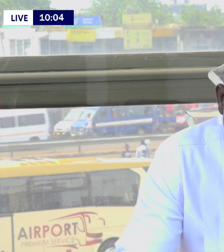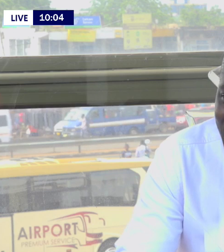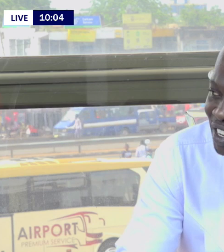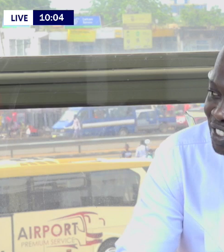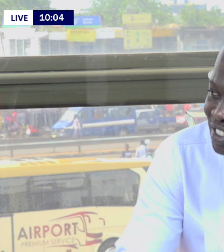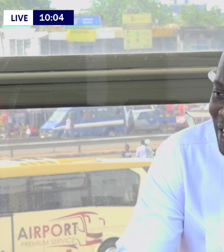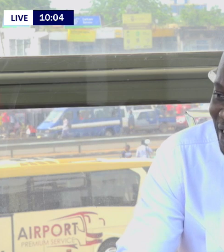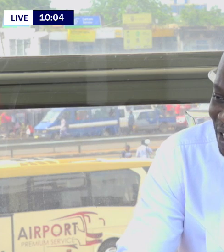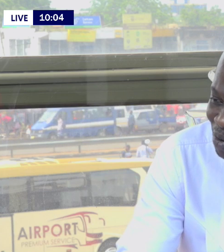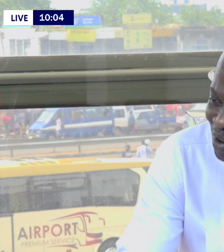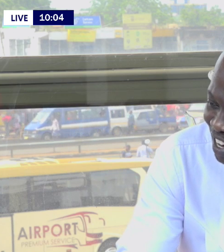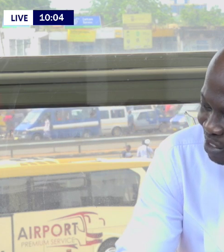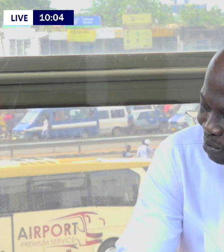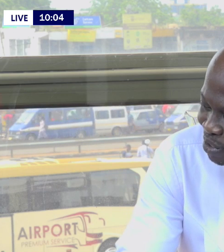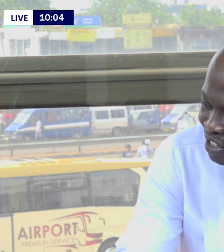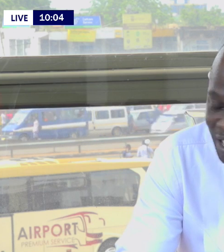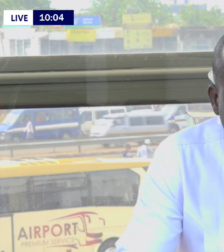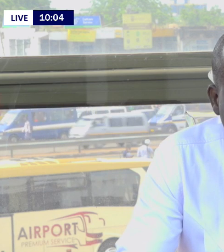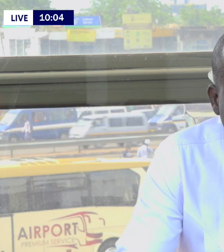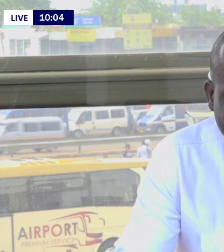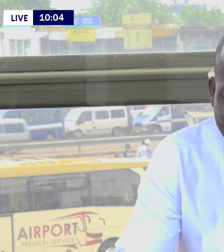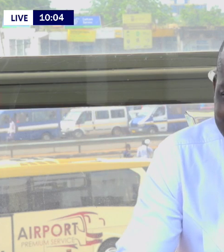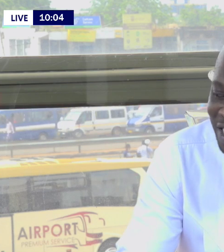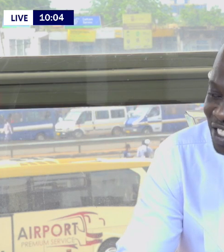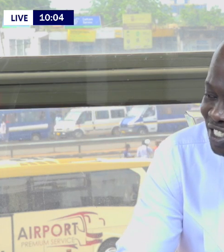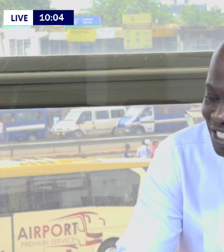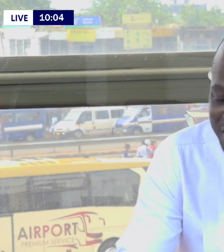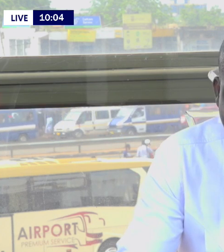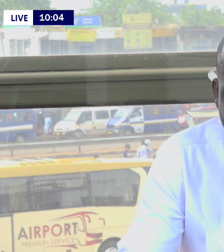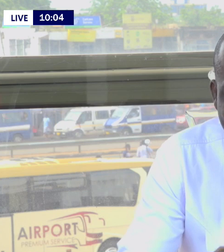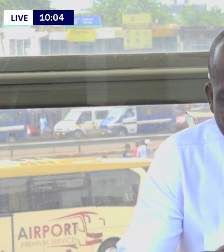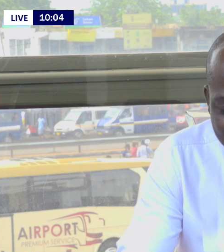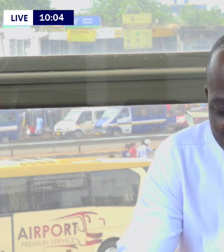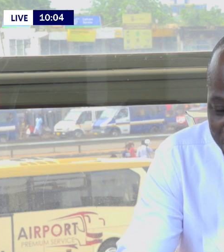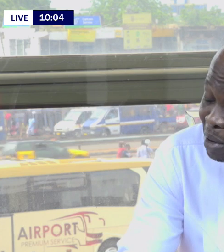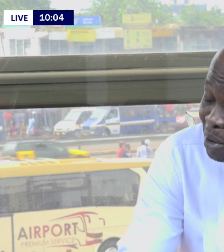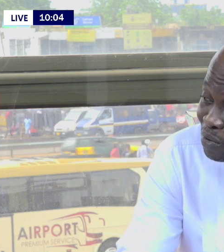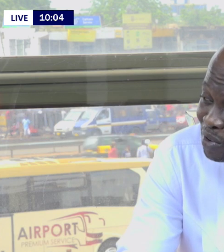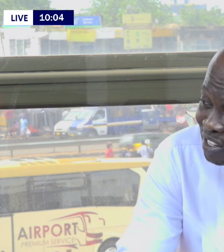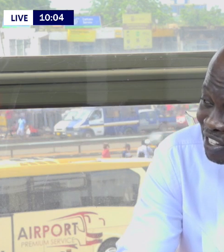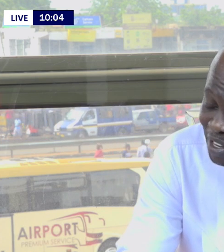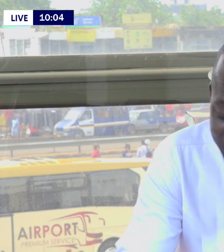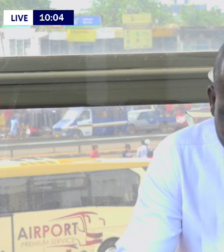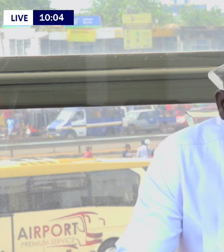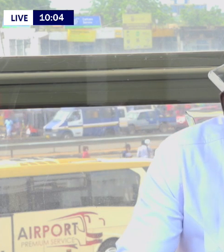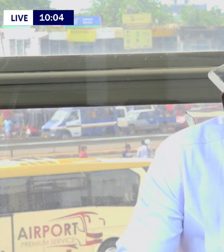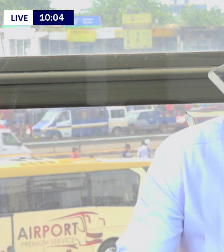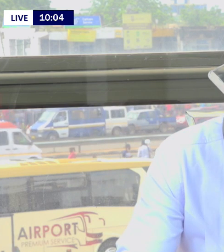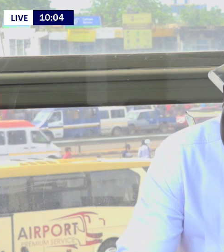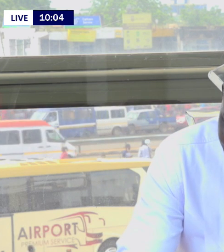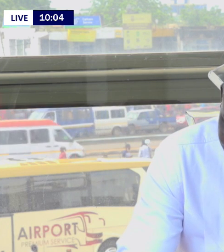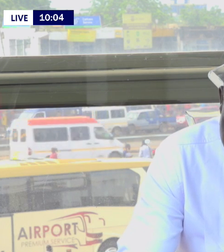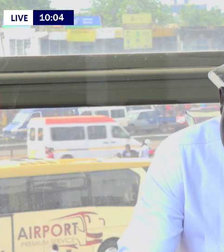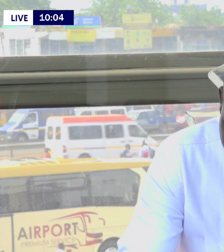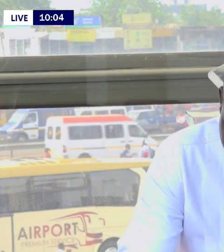nti na sabri ya ye ra election mu ide nse your authentic station obenya information papa free na dia be yet net